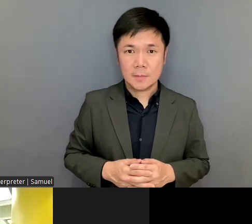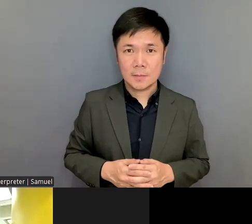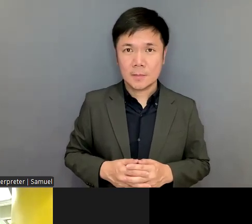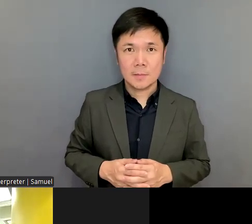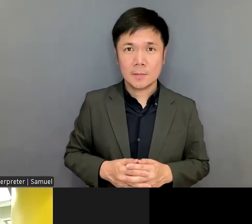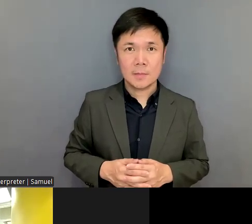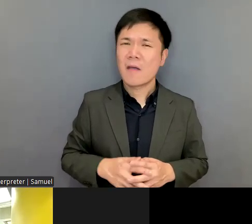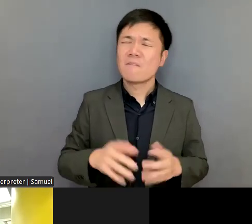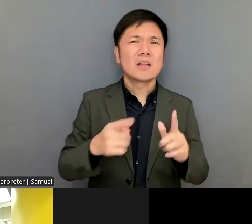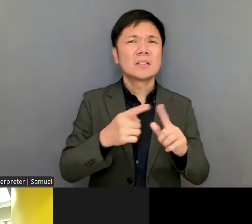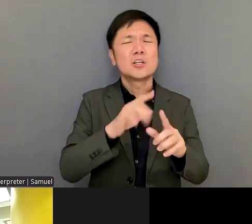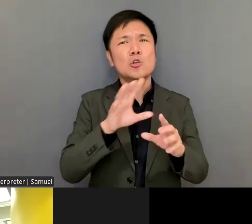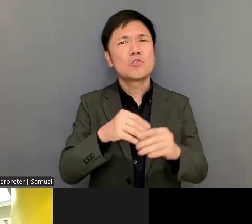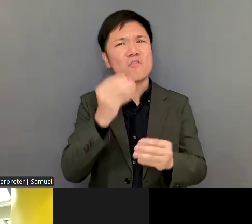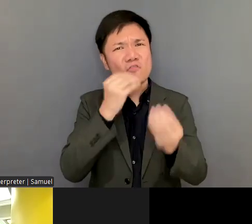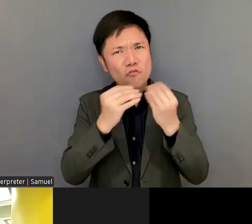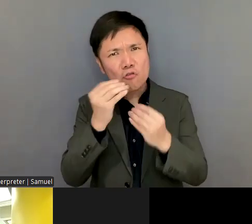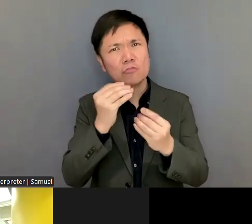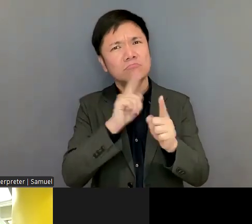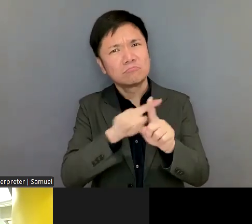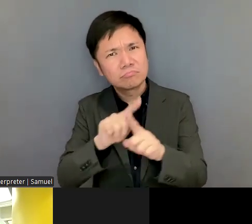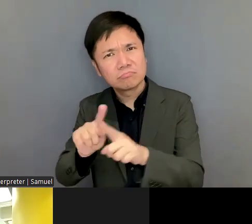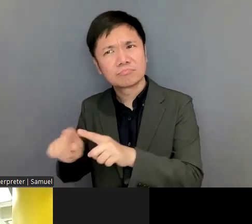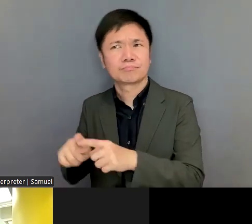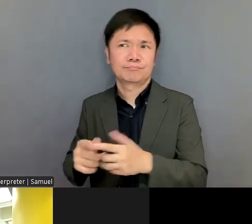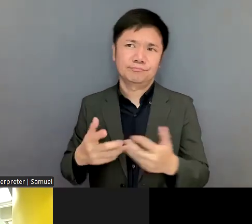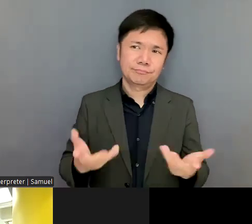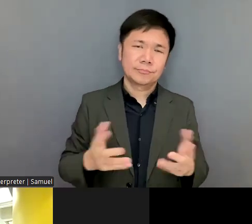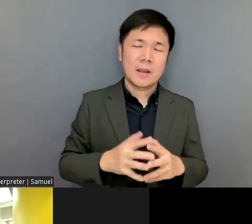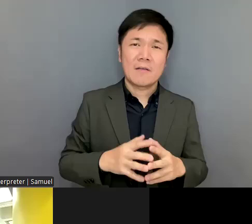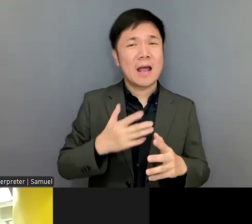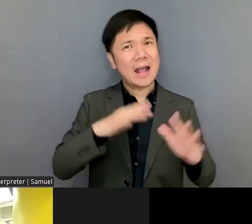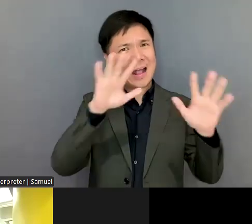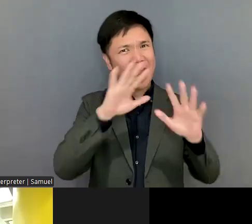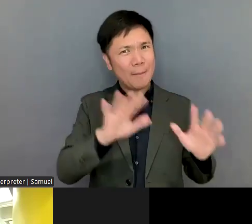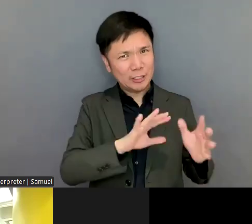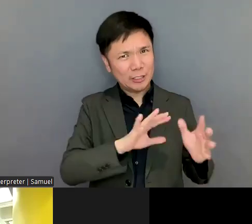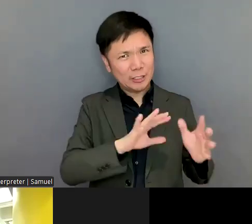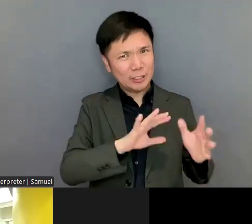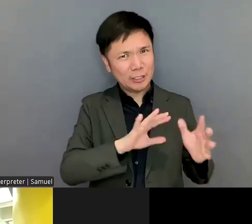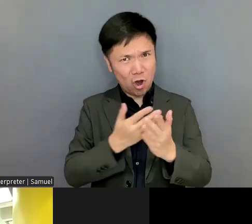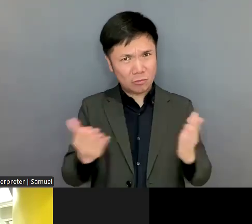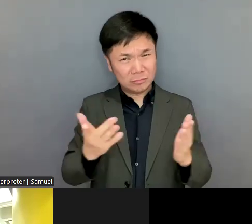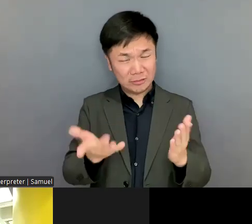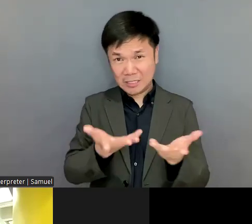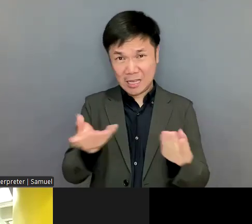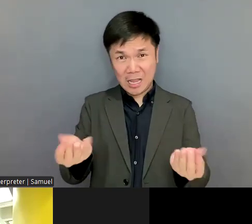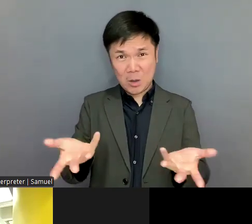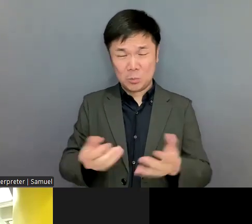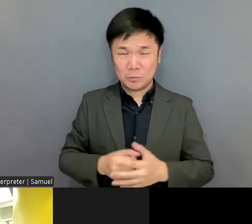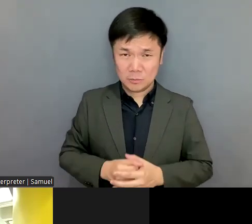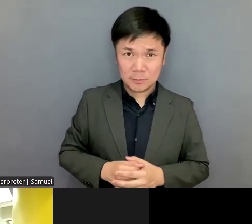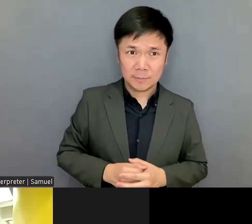everything. climático está cambiando toda la The biodiversidad. climate change Entonces is vemos changing cómo all the siempre biodiversity.